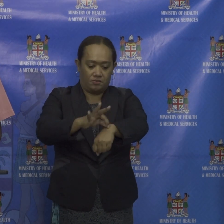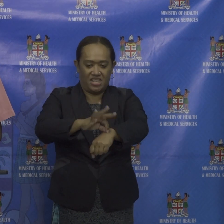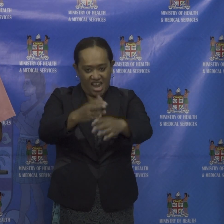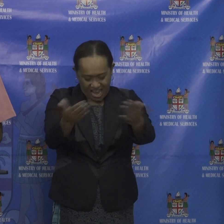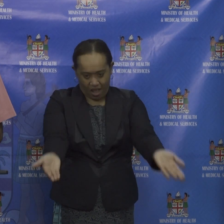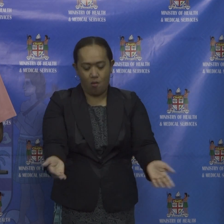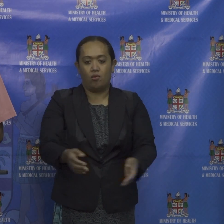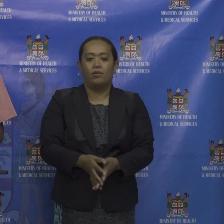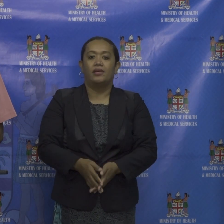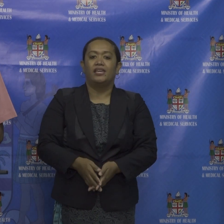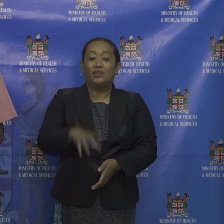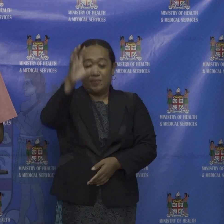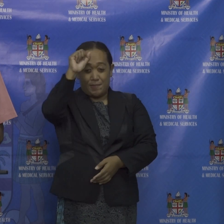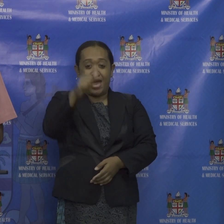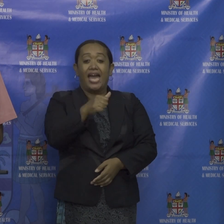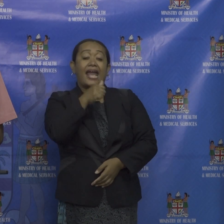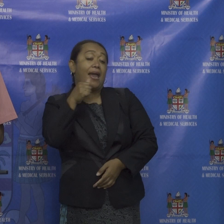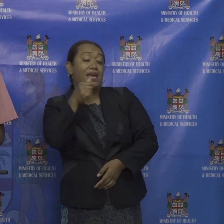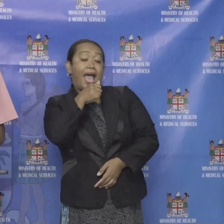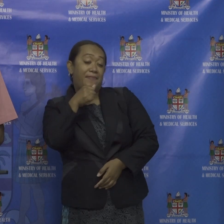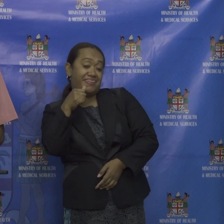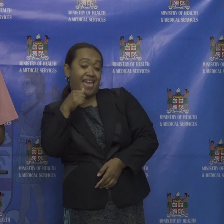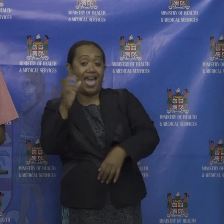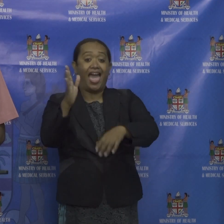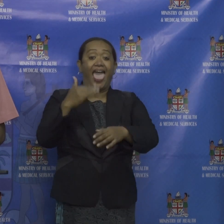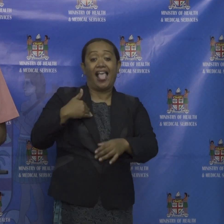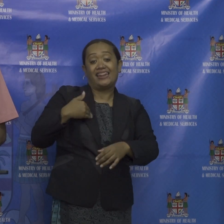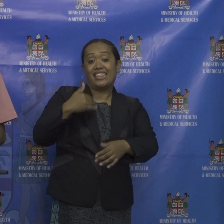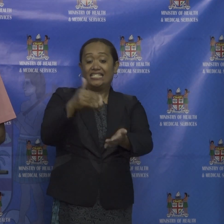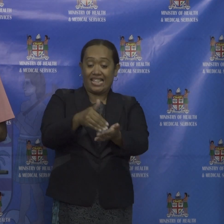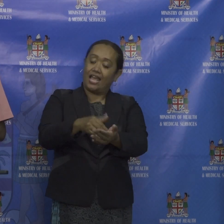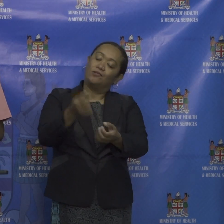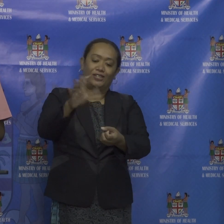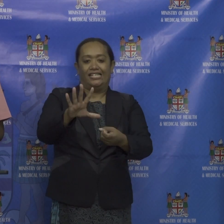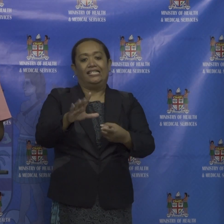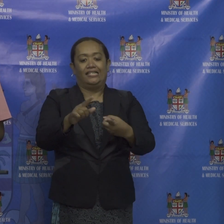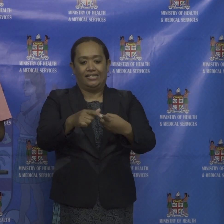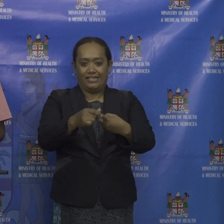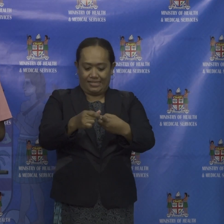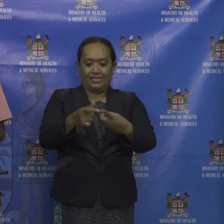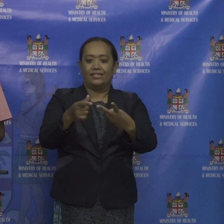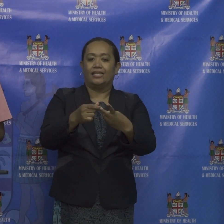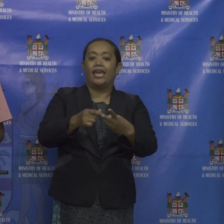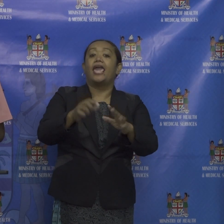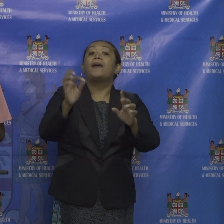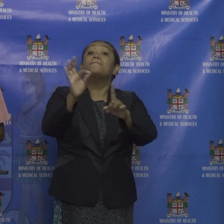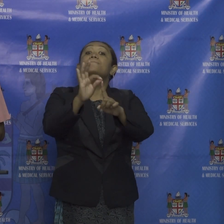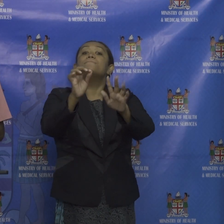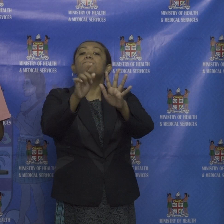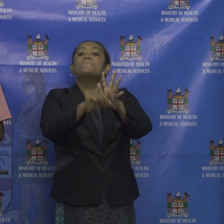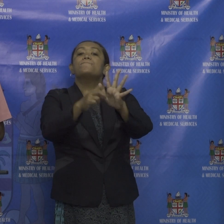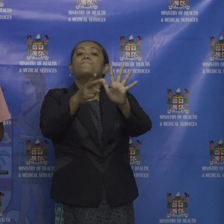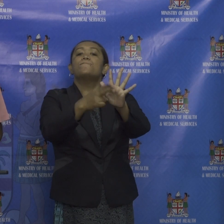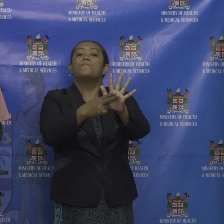Center, Punjab Health Center, and VCC Health Center remains operational. Kamikamida Health Center will